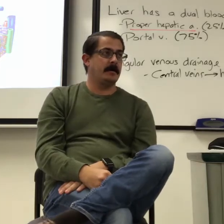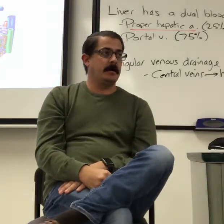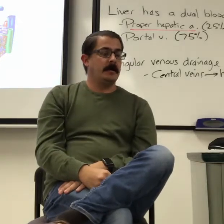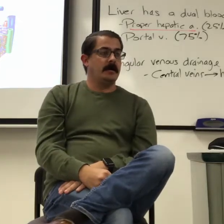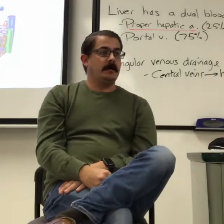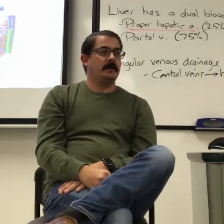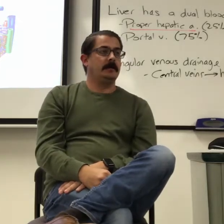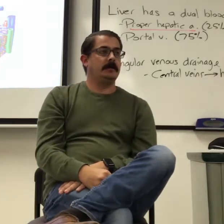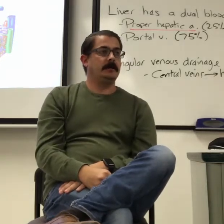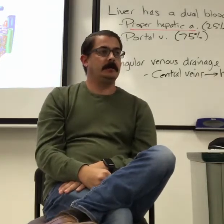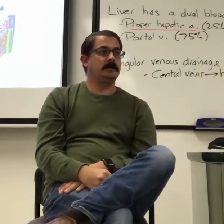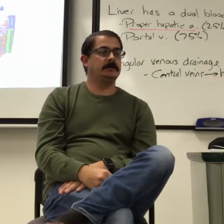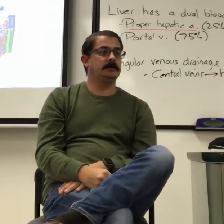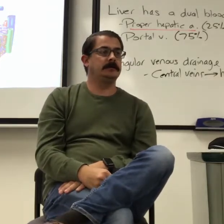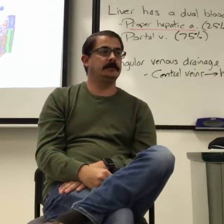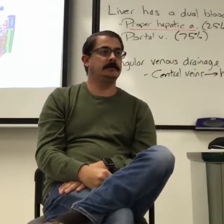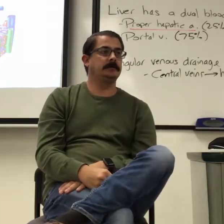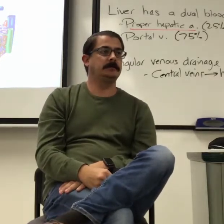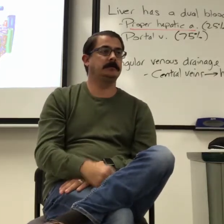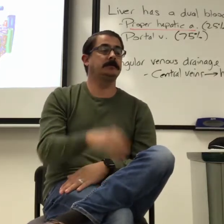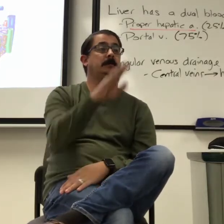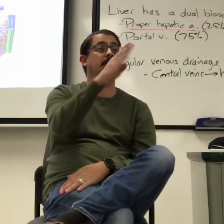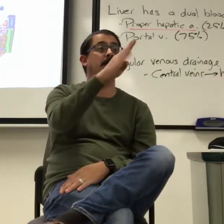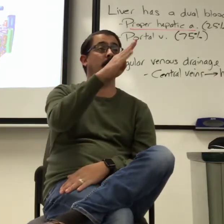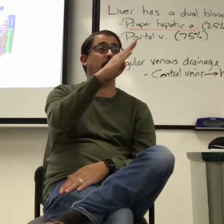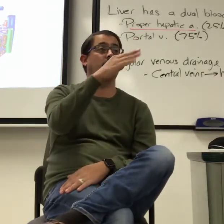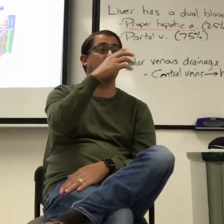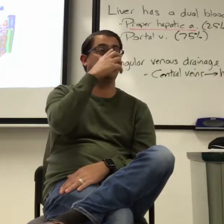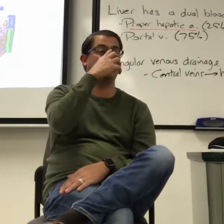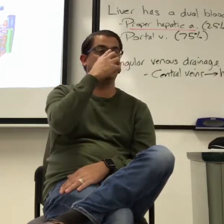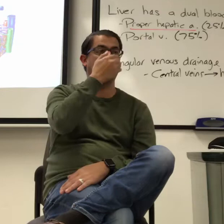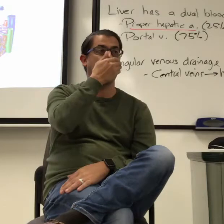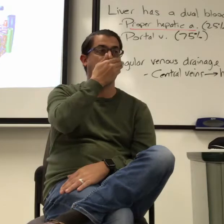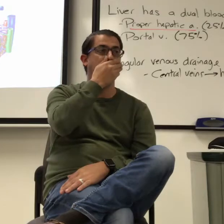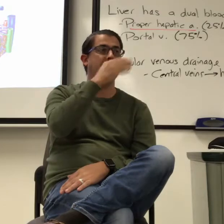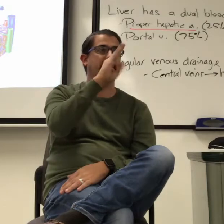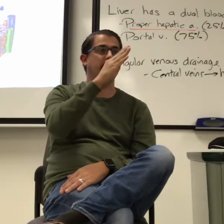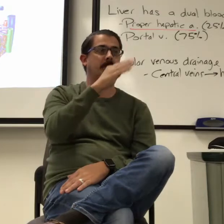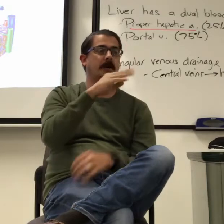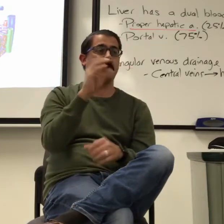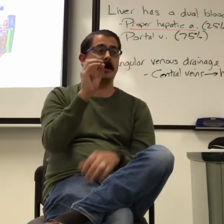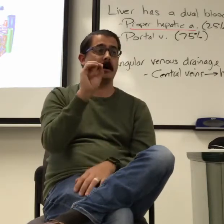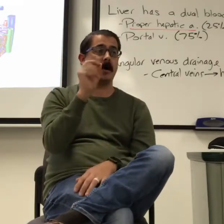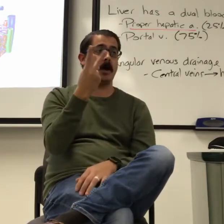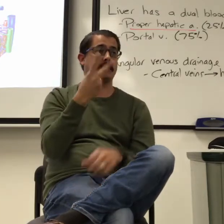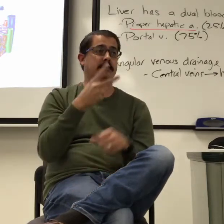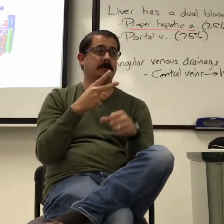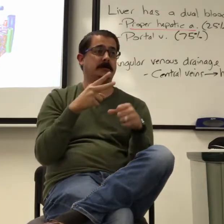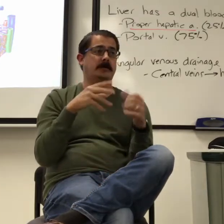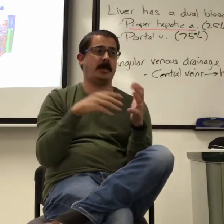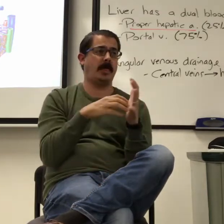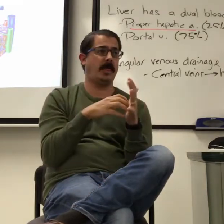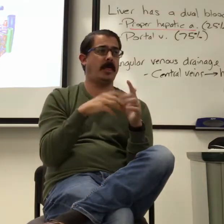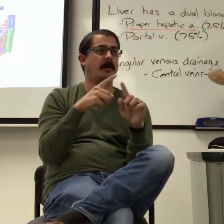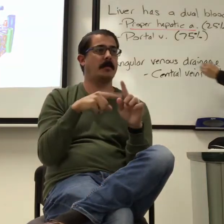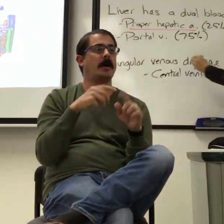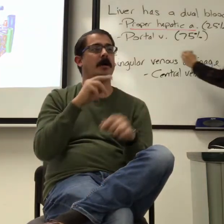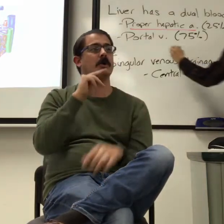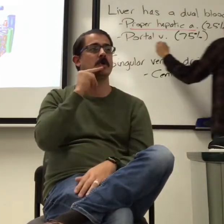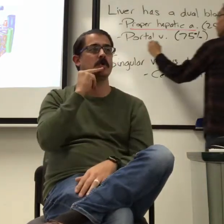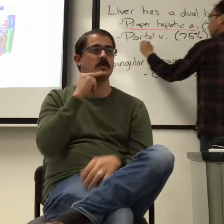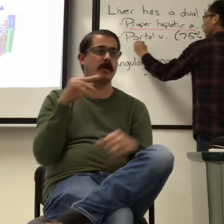So I'll use blue because it's oxygen poor blood, but nutrient laden because it came from the intestines.